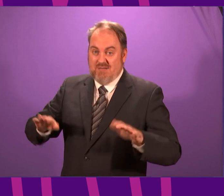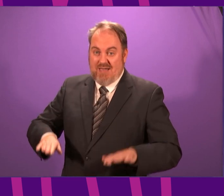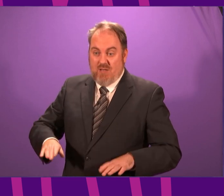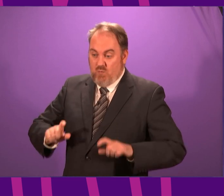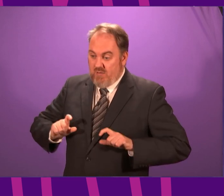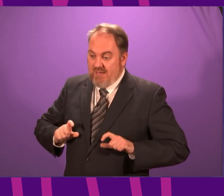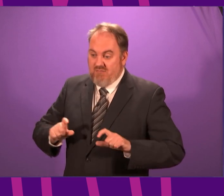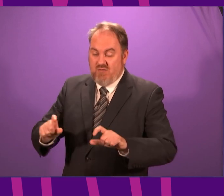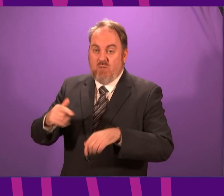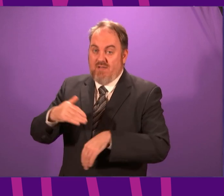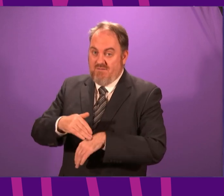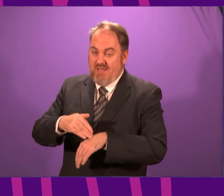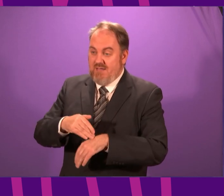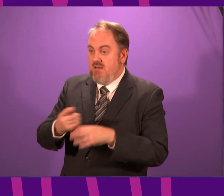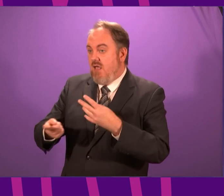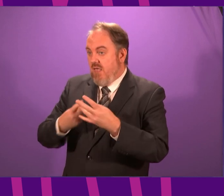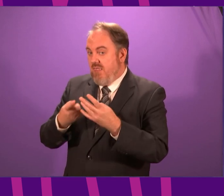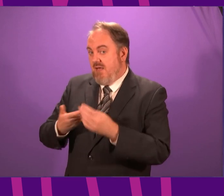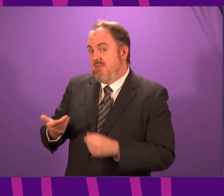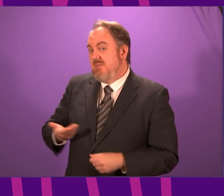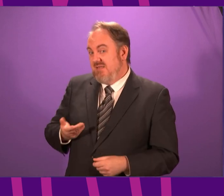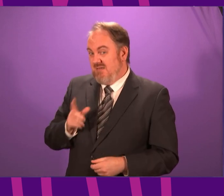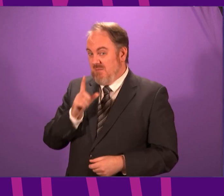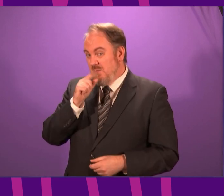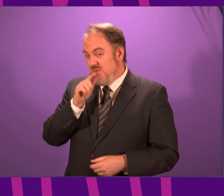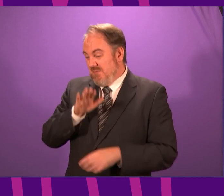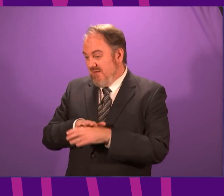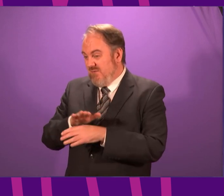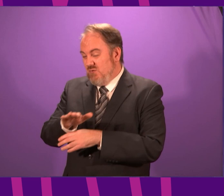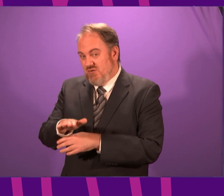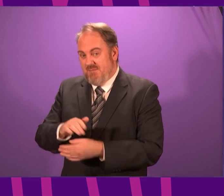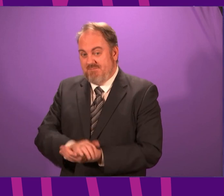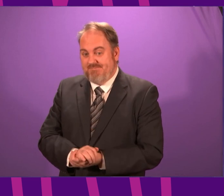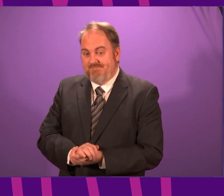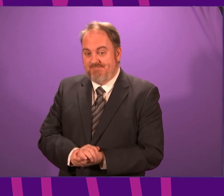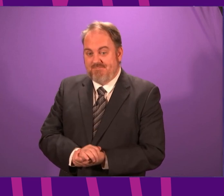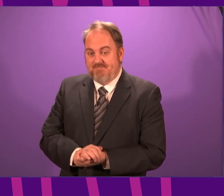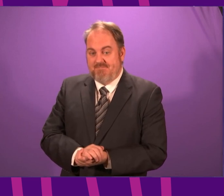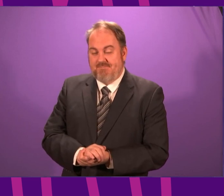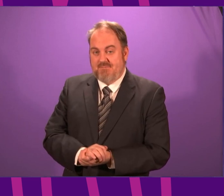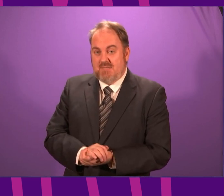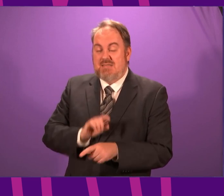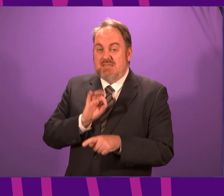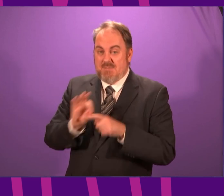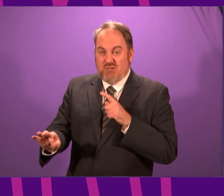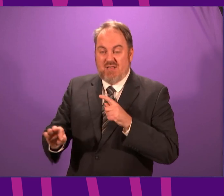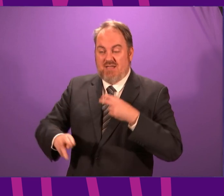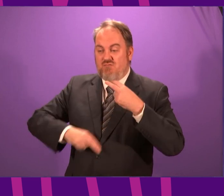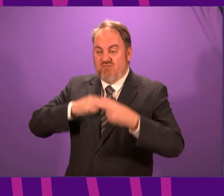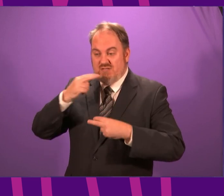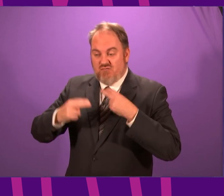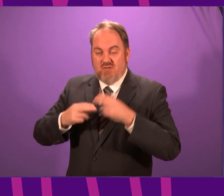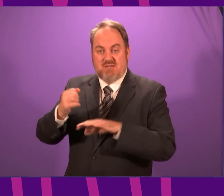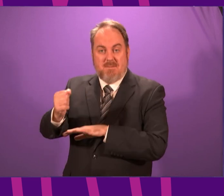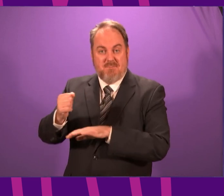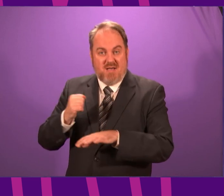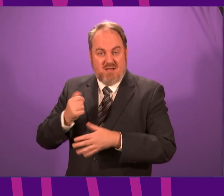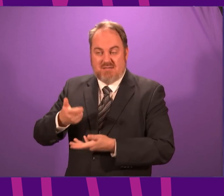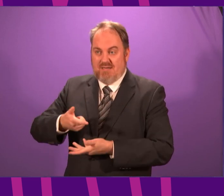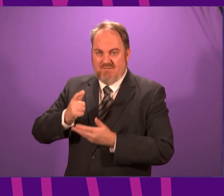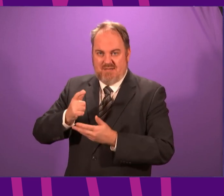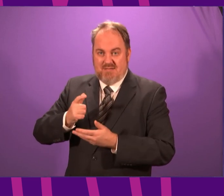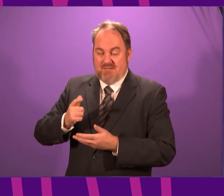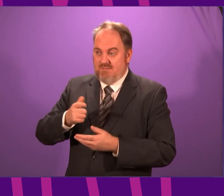can impact and has impacted on some of the biggest sectors, such as hospitality. There's already confusion and